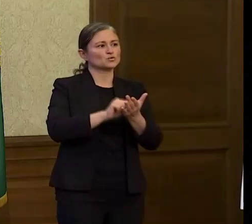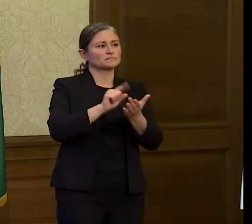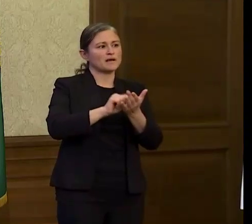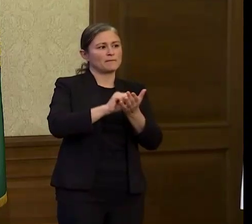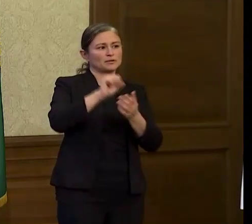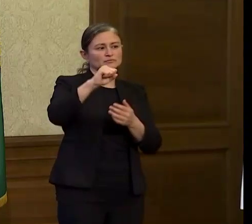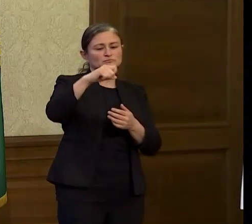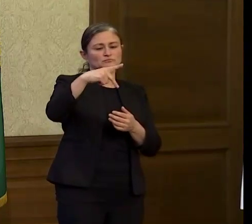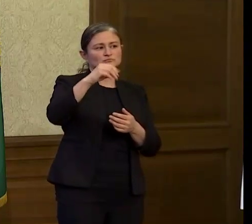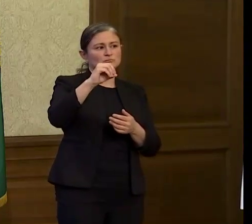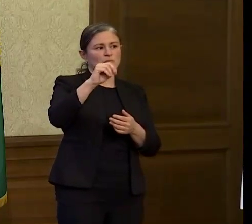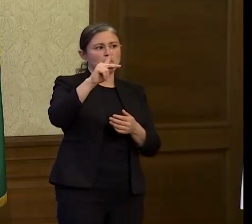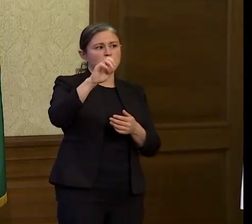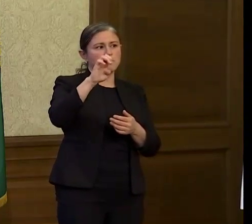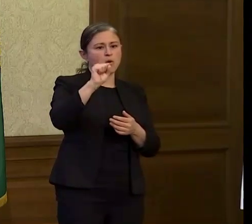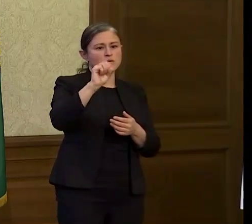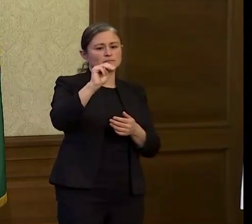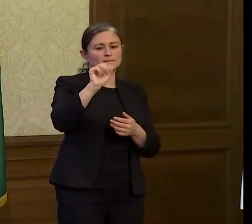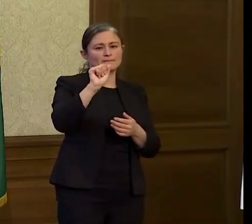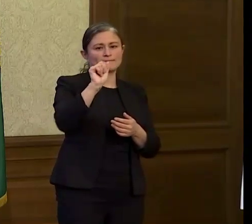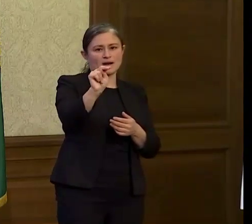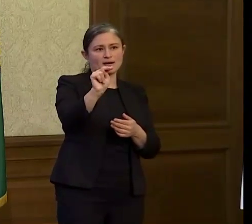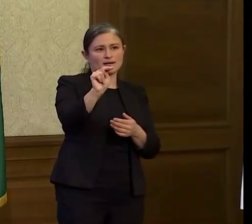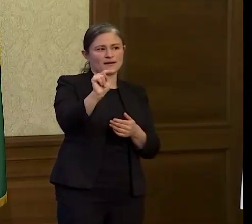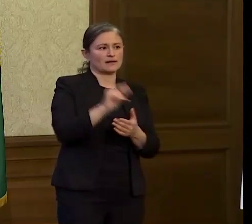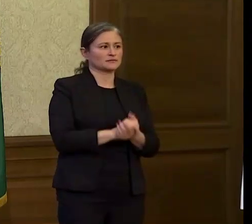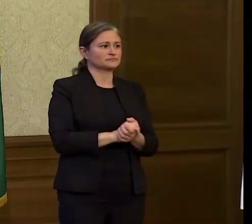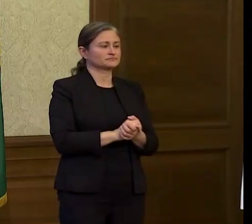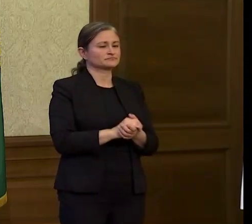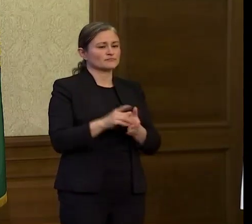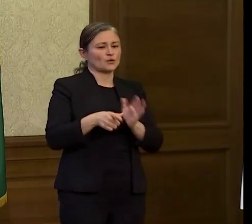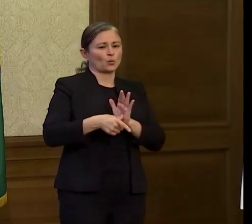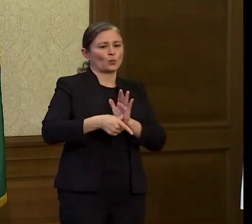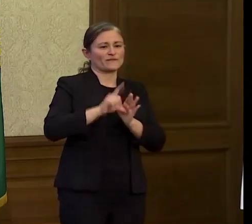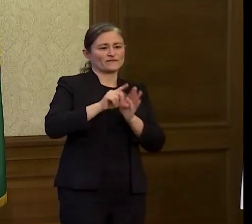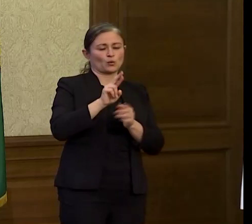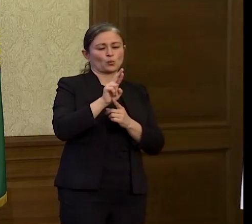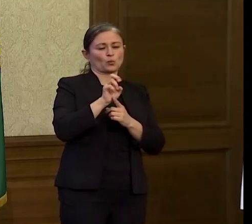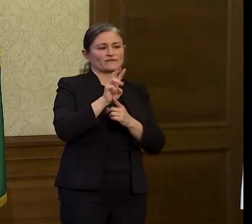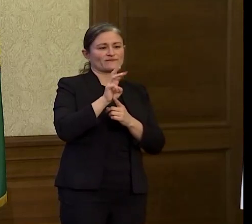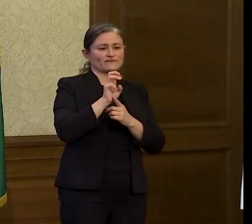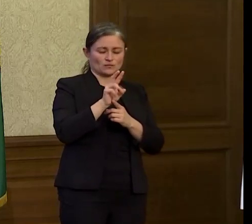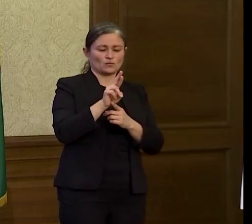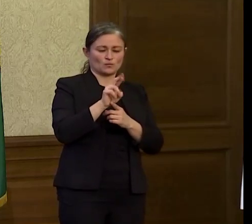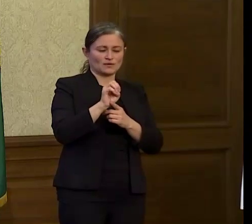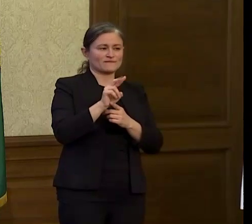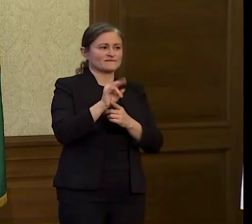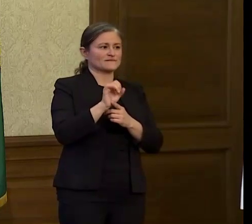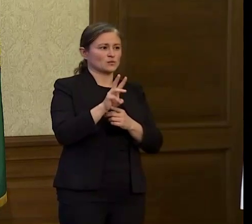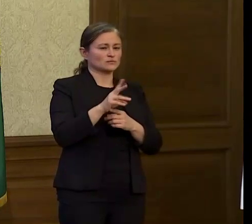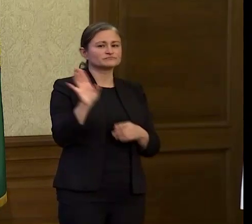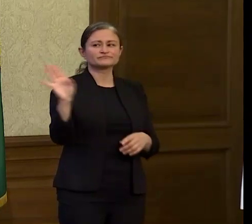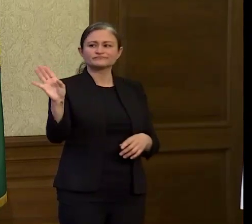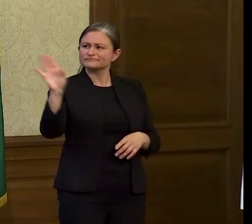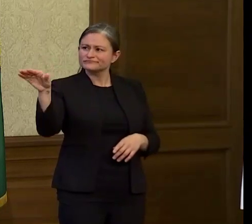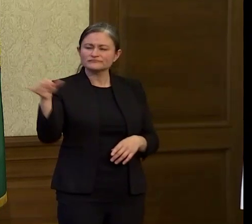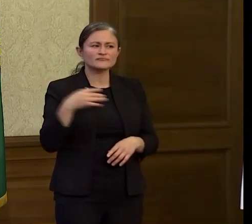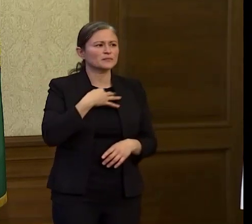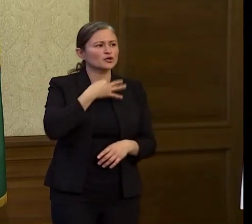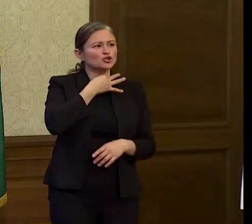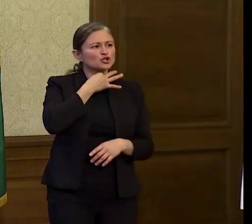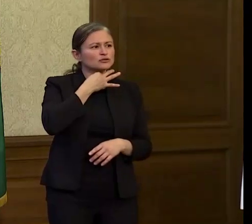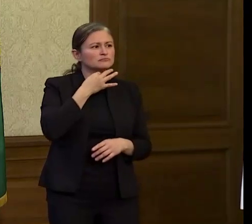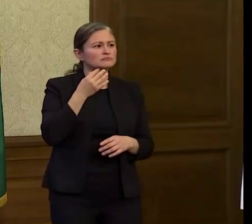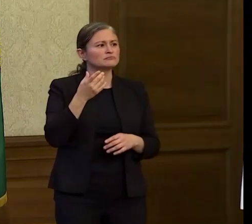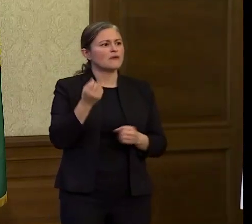wondering when the experts that are on this call expect the virus to peak in Washington, and also, are you